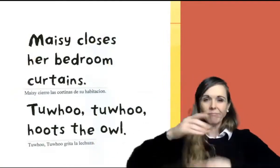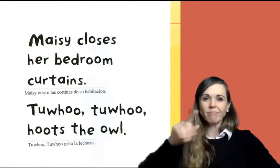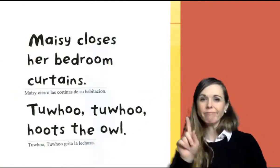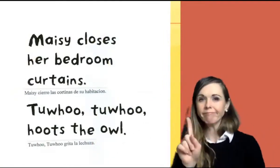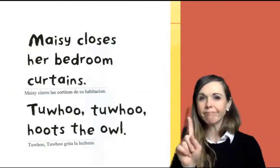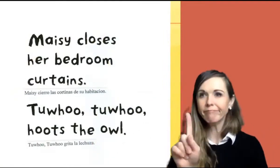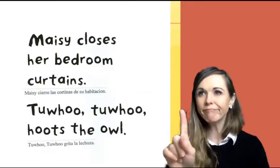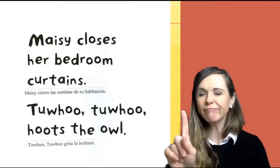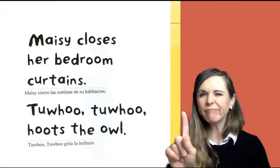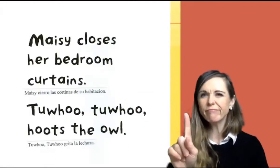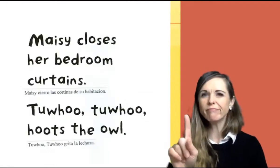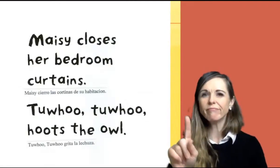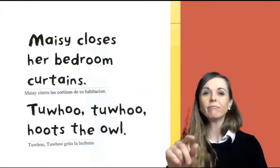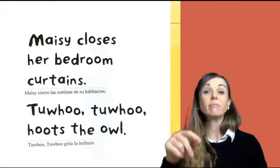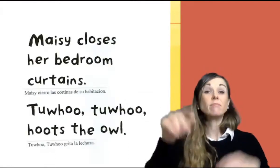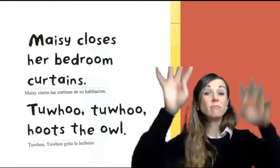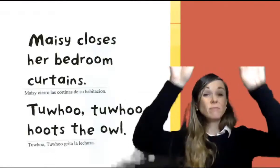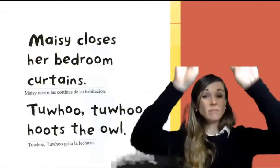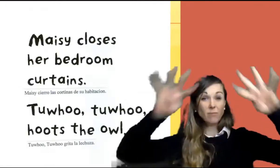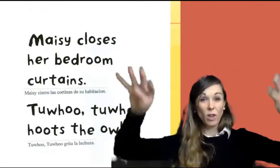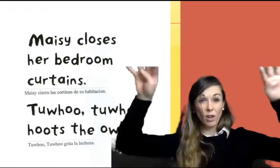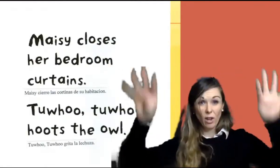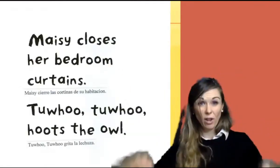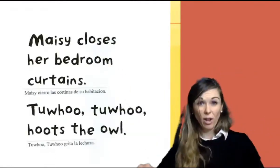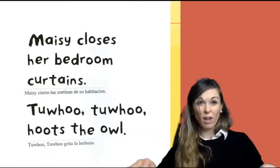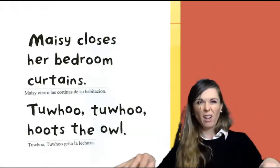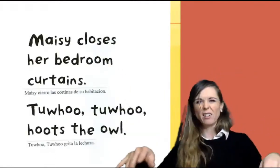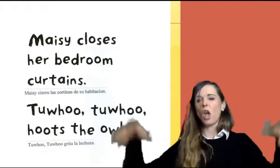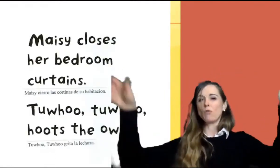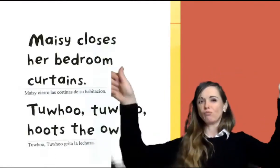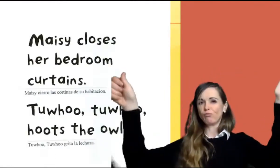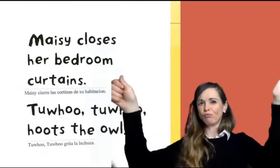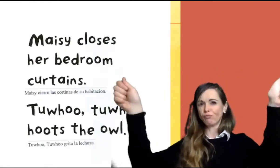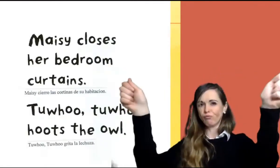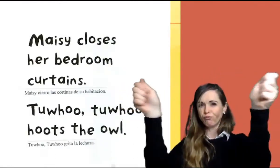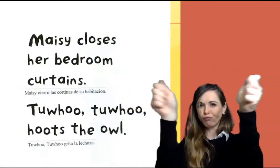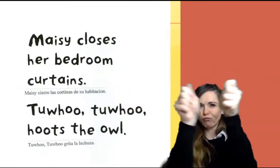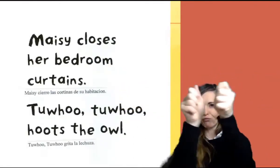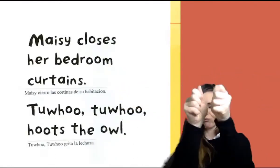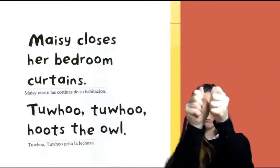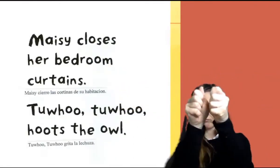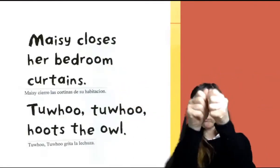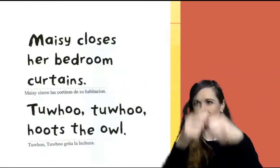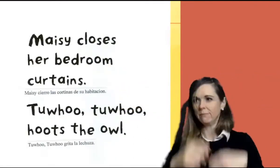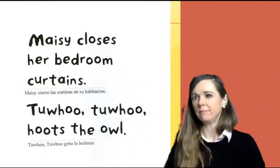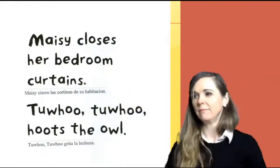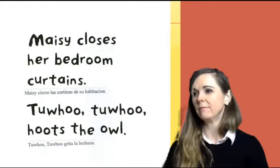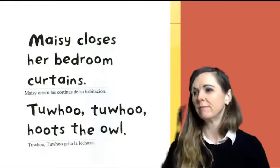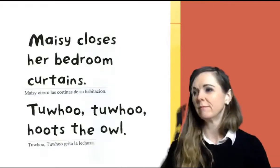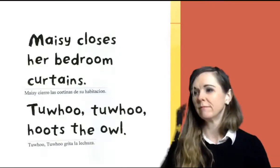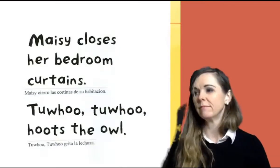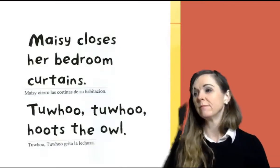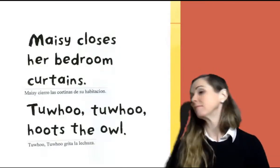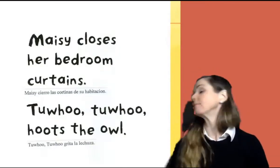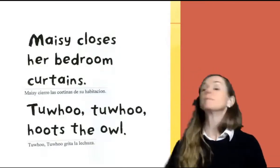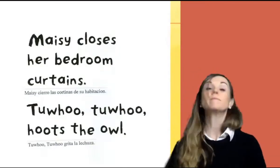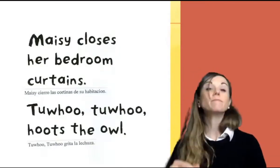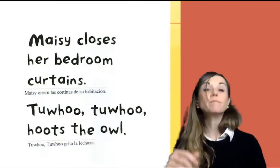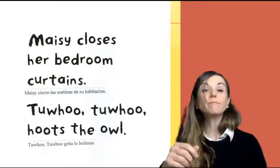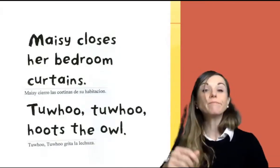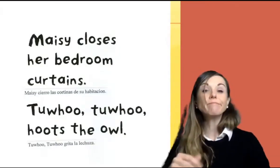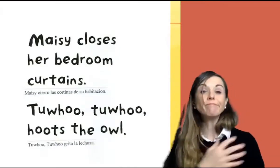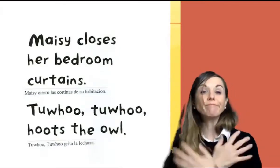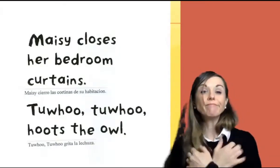The window, she walks over, and the curtains, she pulls them closed.